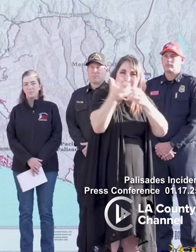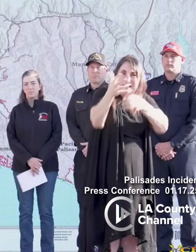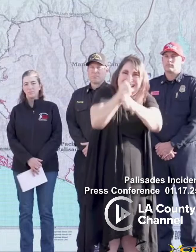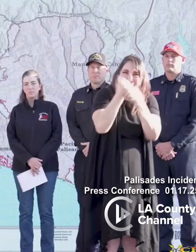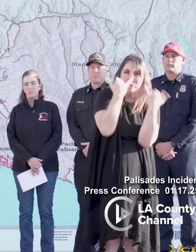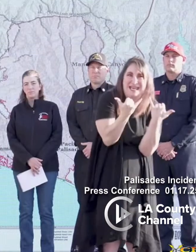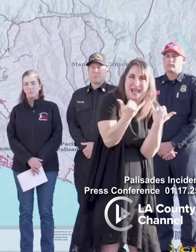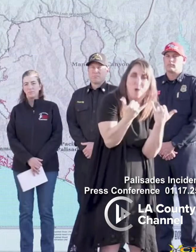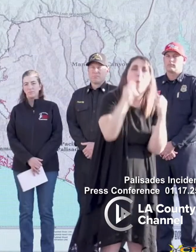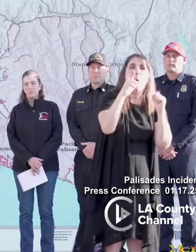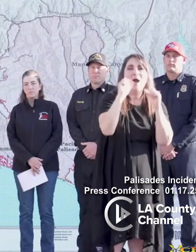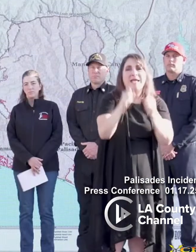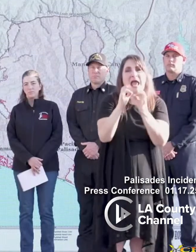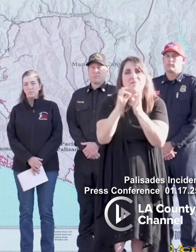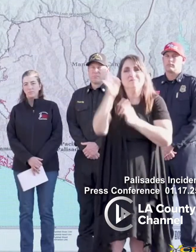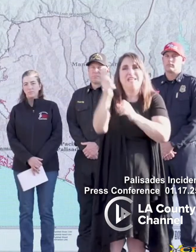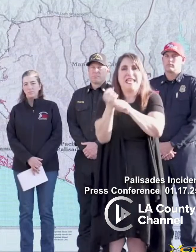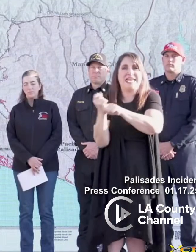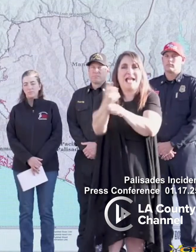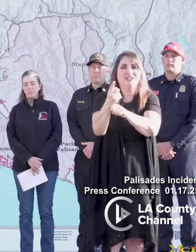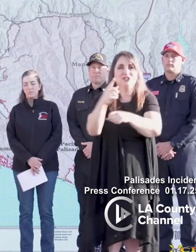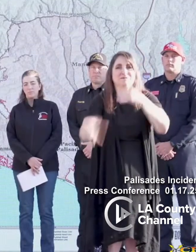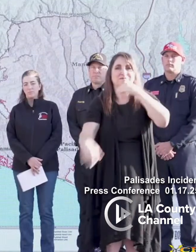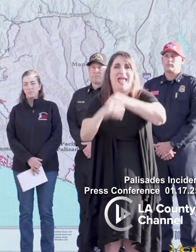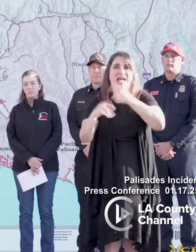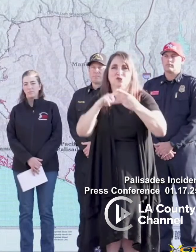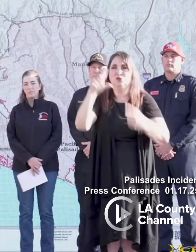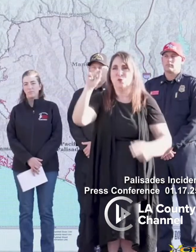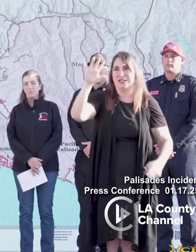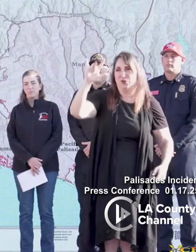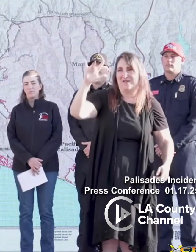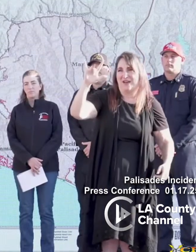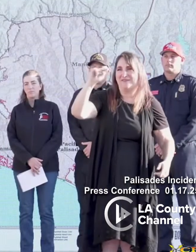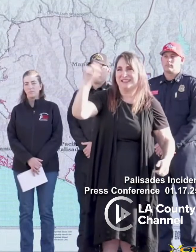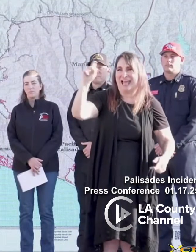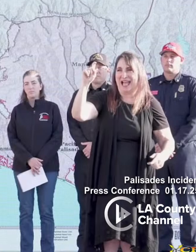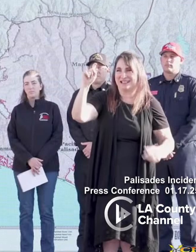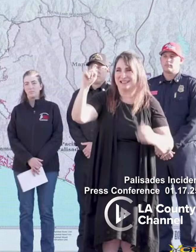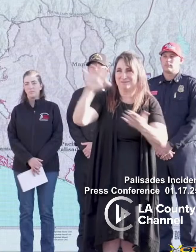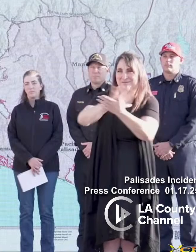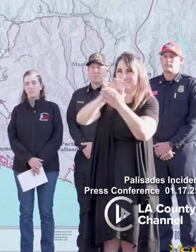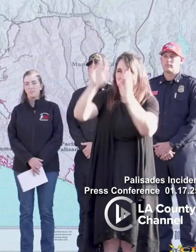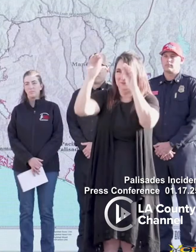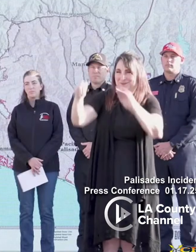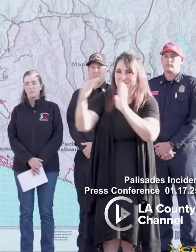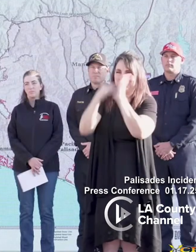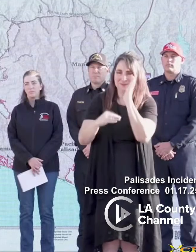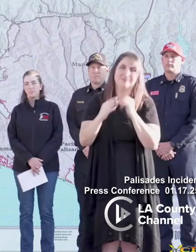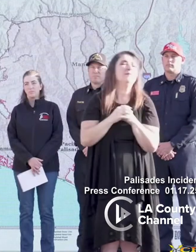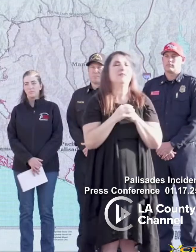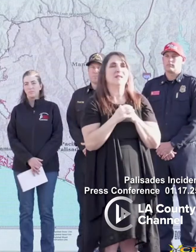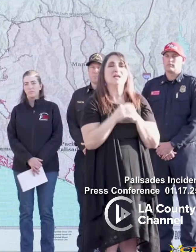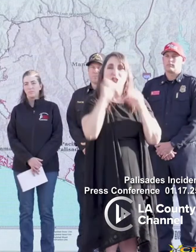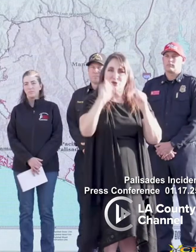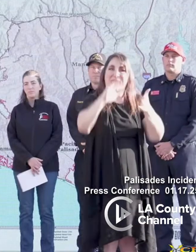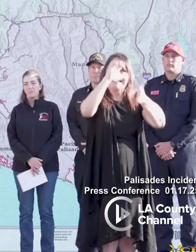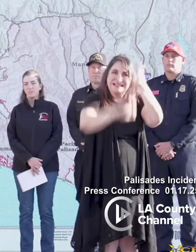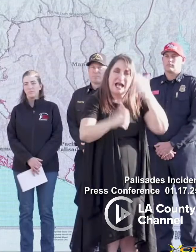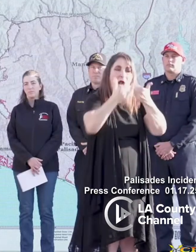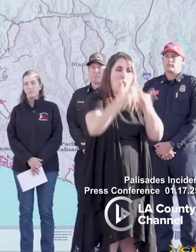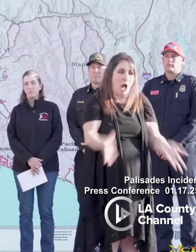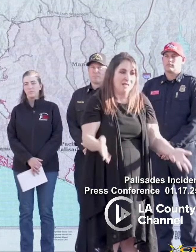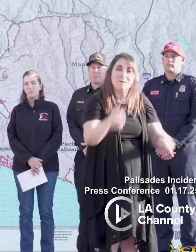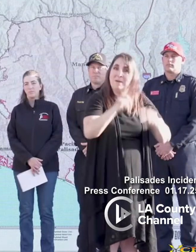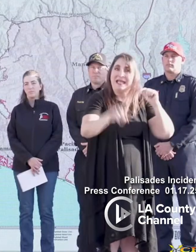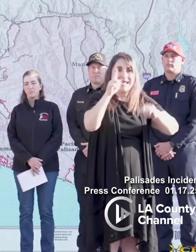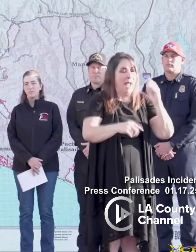You get to deduct as an expense your uninsured loss as long as it doesn't exceed the basis in the property. What's your